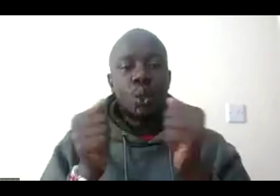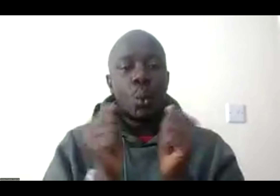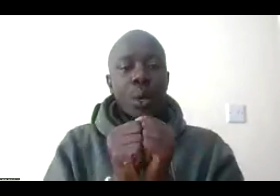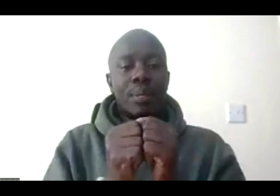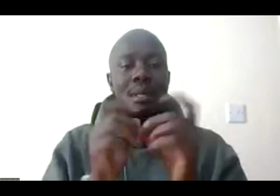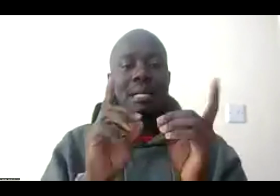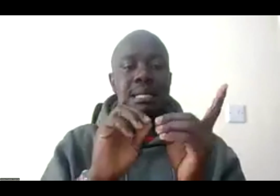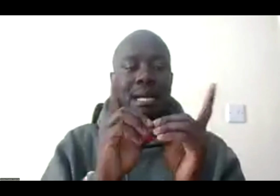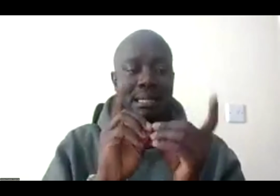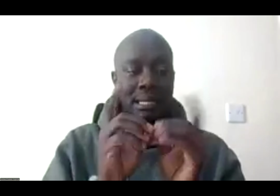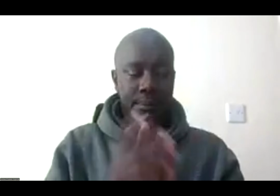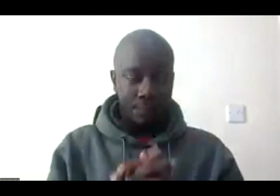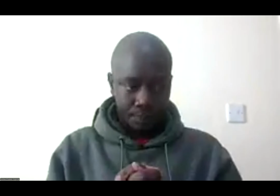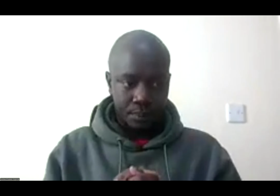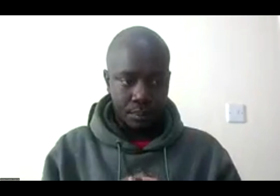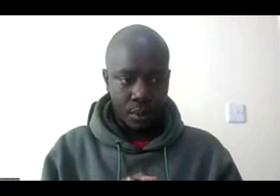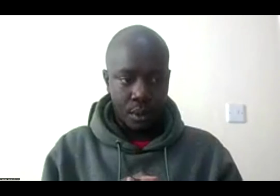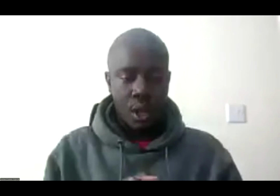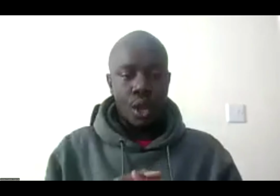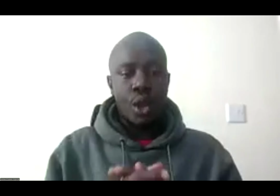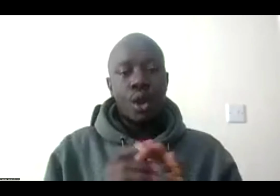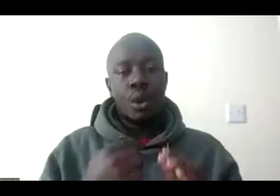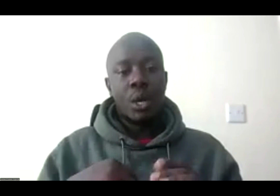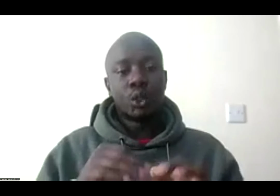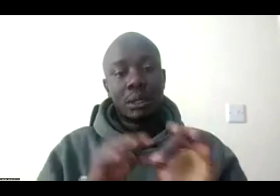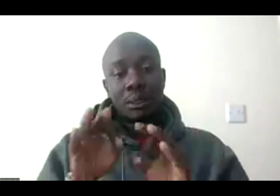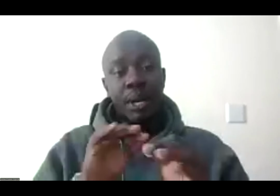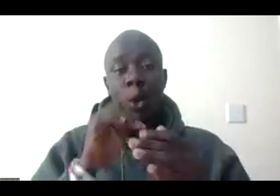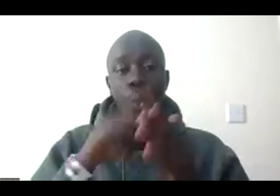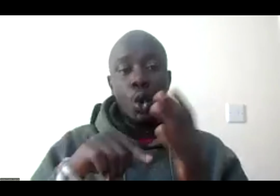So let's talk about challenges when we are collecting this data.